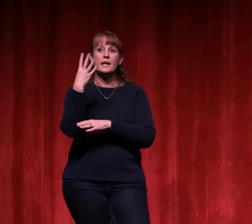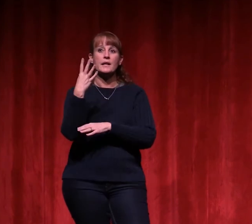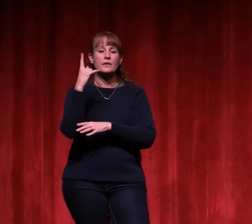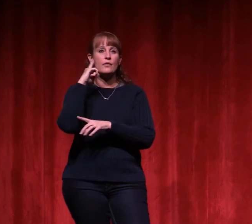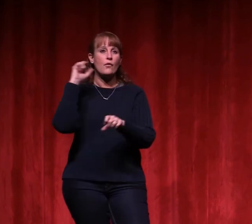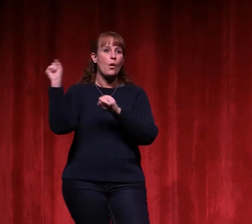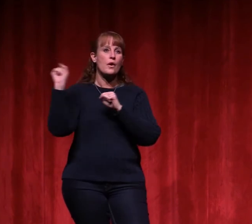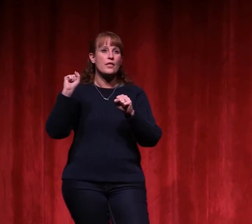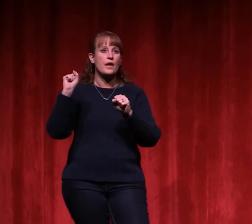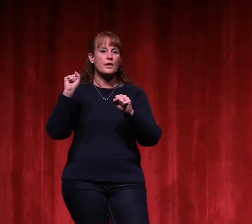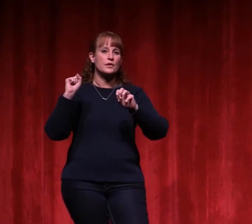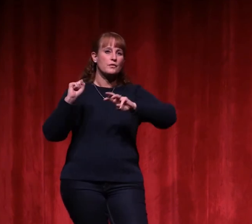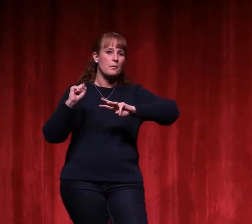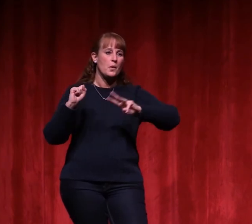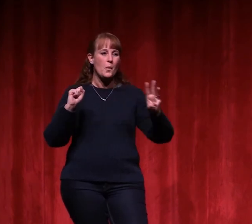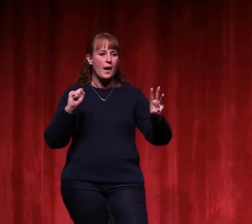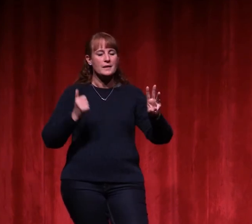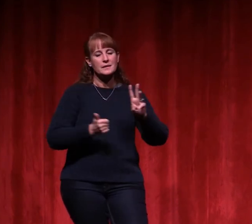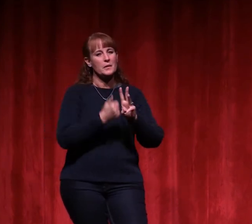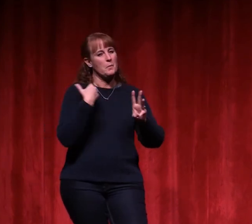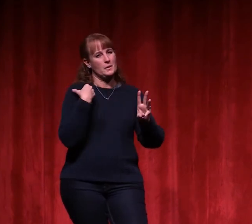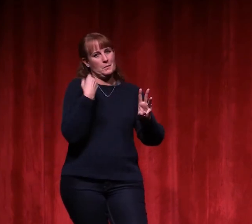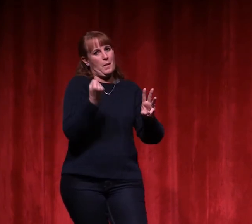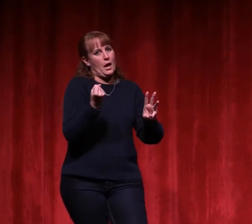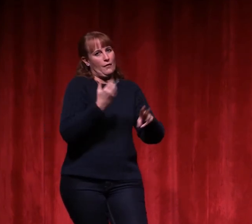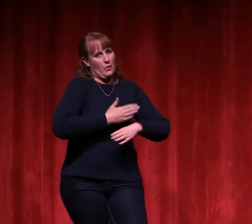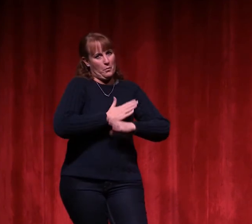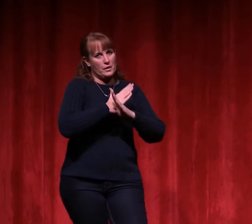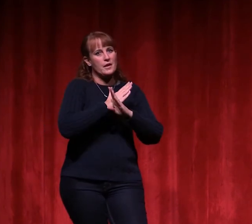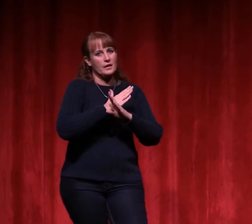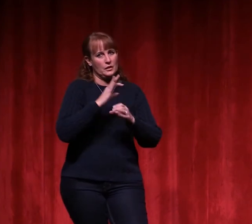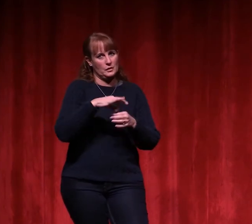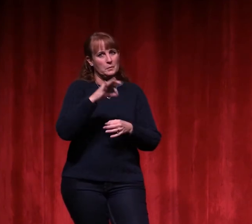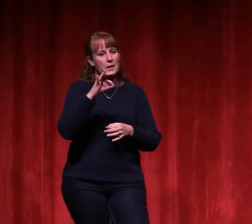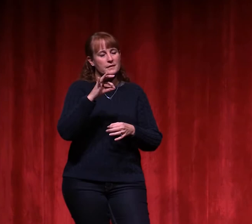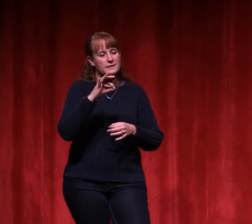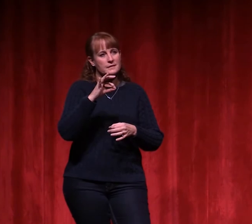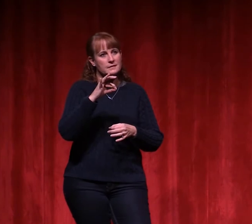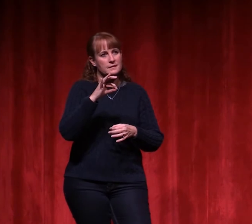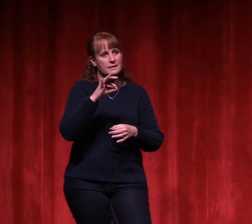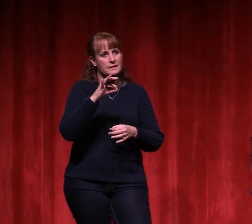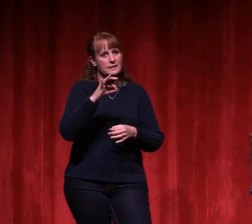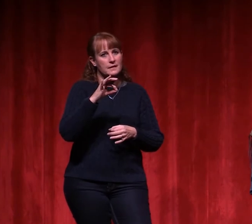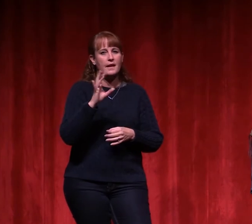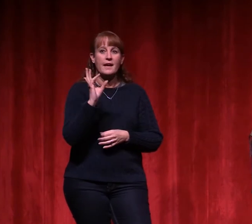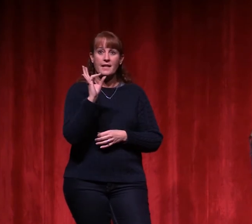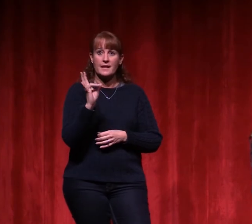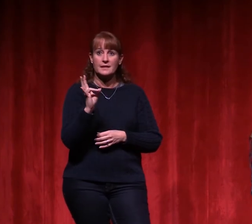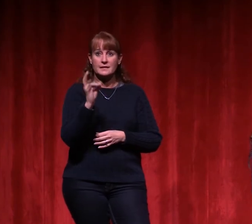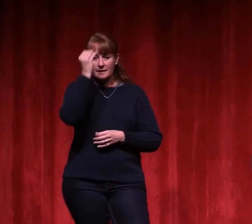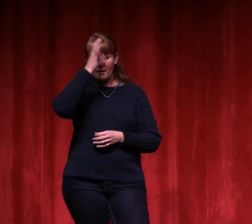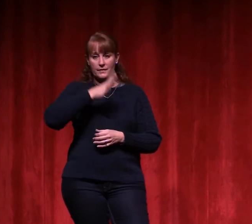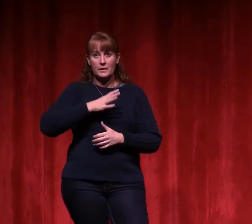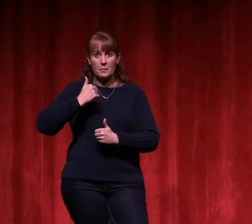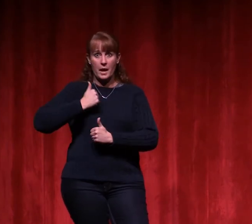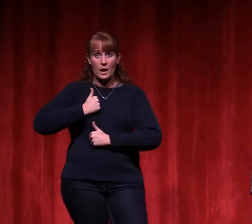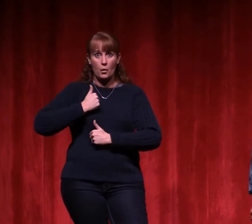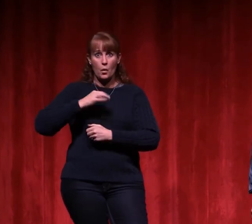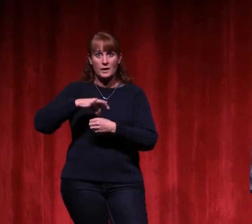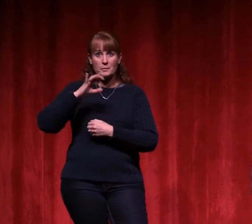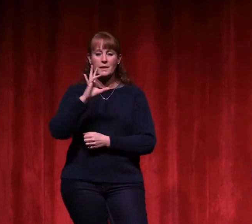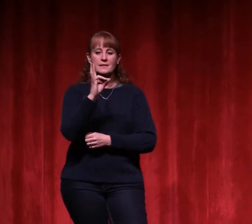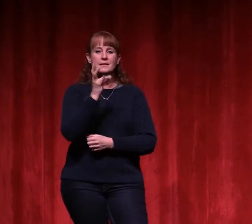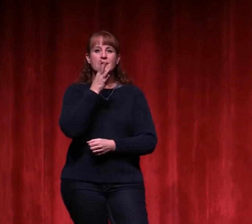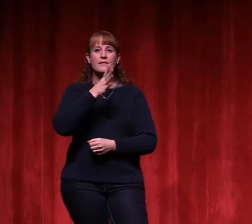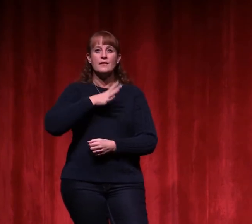thunder beings of the West because they're the most powerful protectorate spirits. And then 7 male warrior spirits and